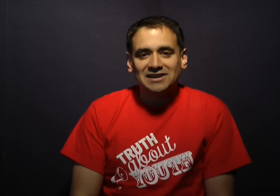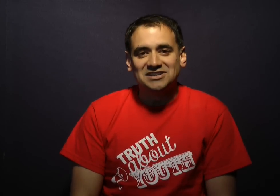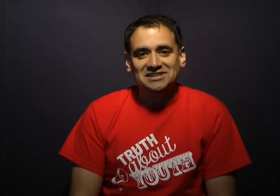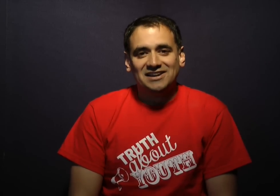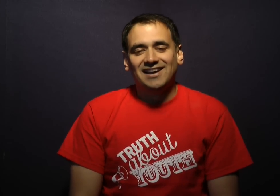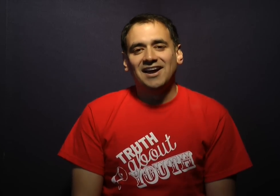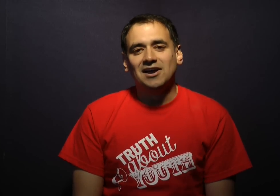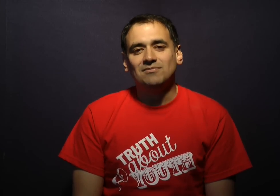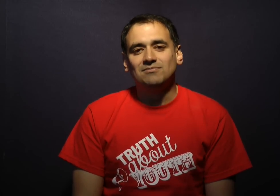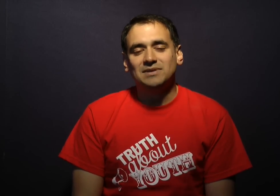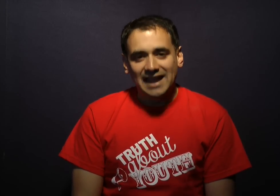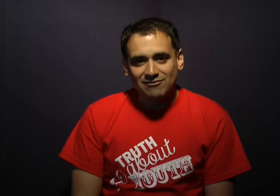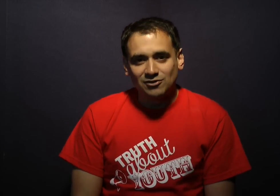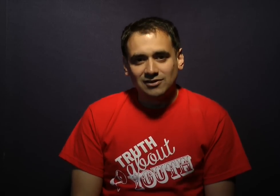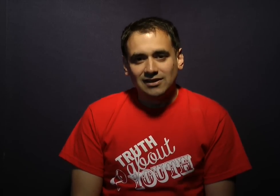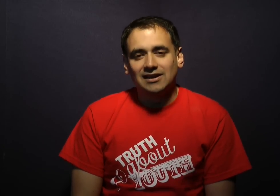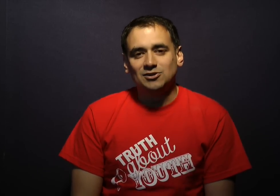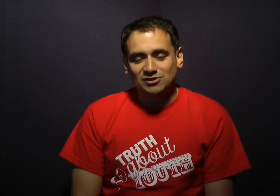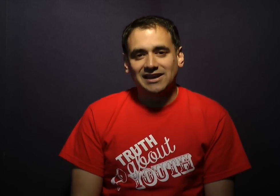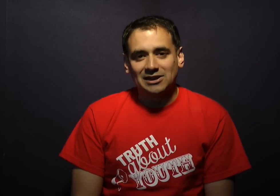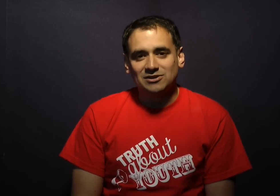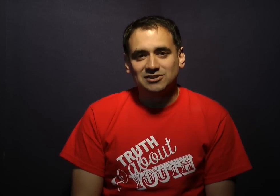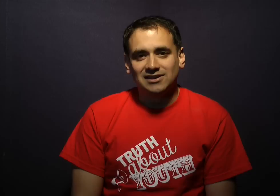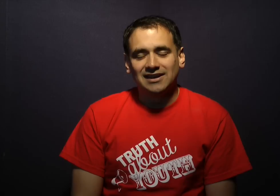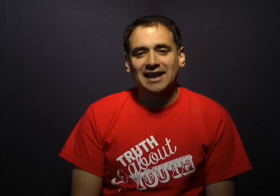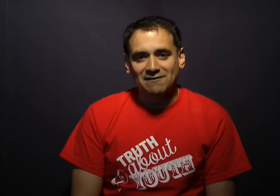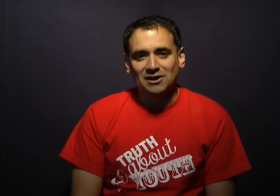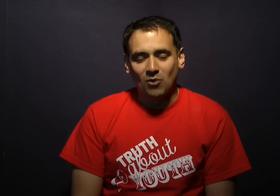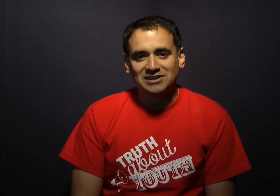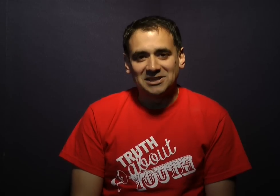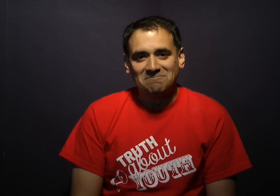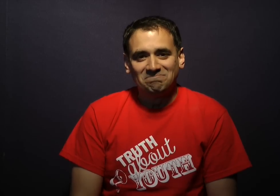advice is be careful and use sign language carefully and wisely.